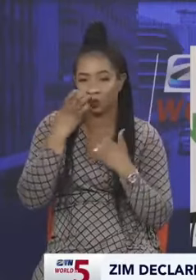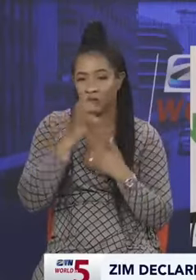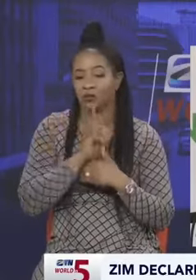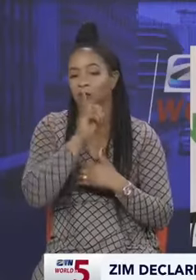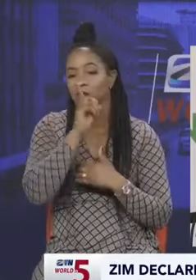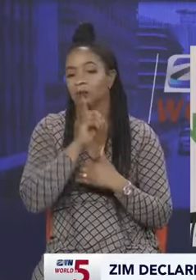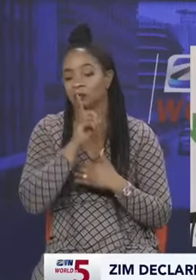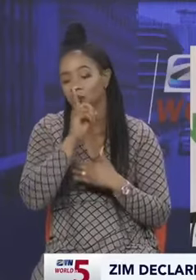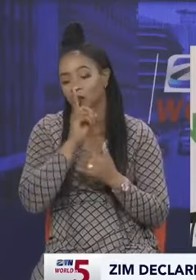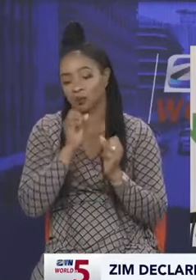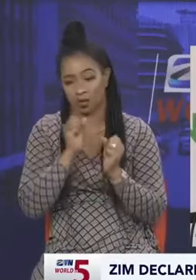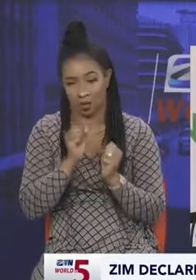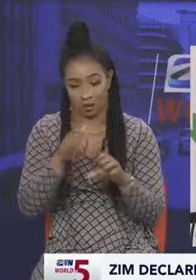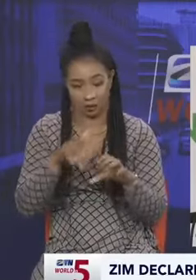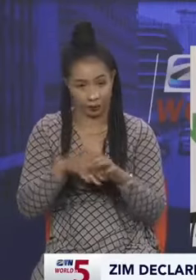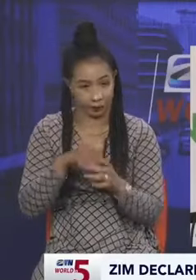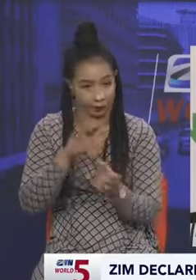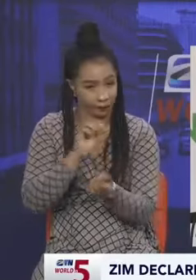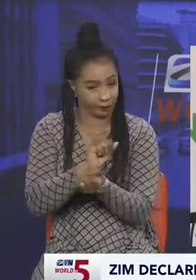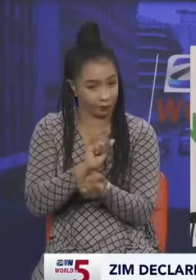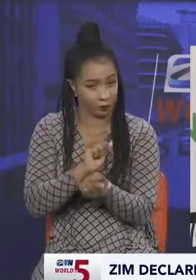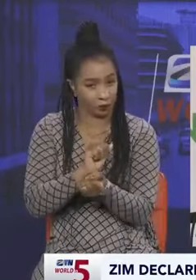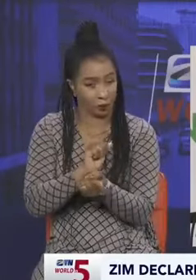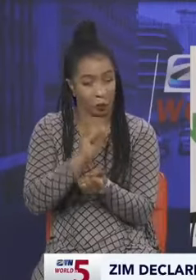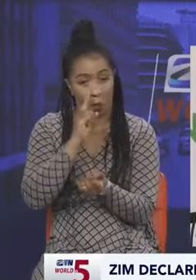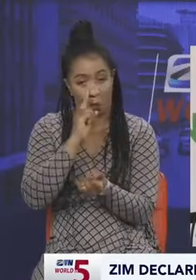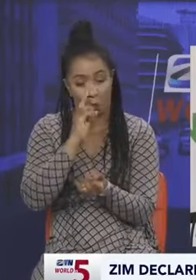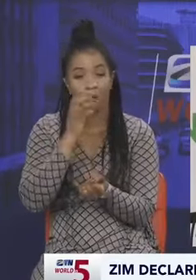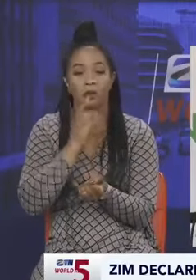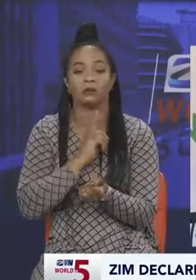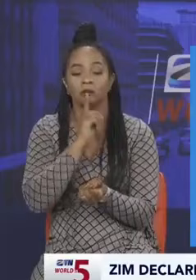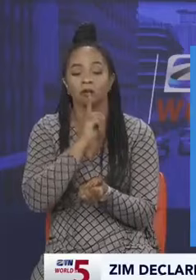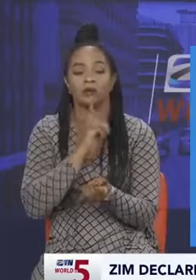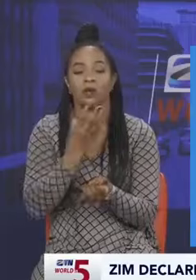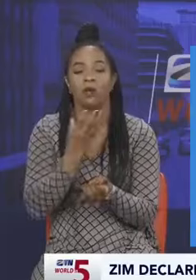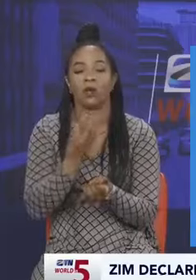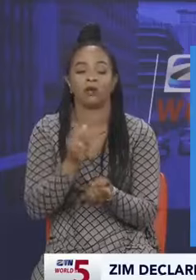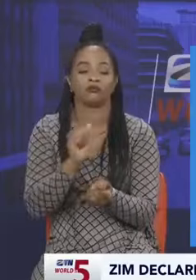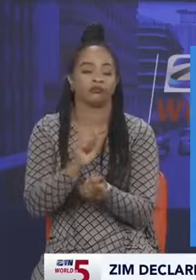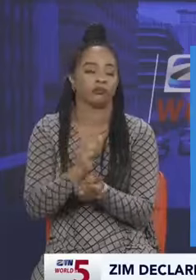away from them. Because by the time we get to Christmas, you'll be behind. And it